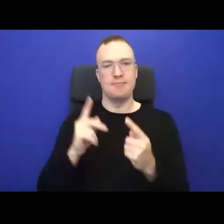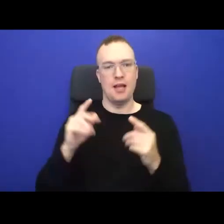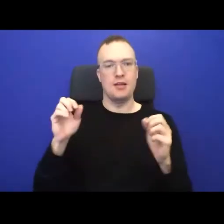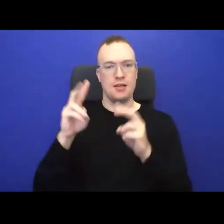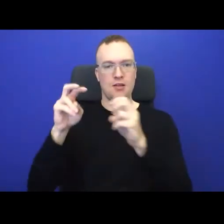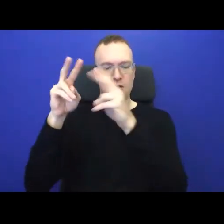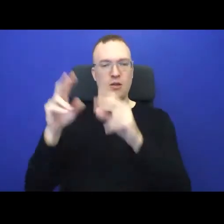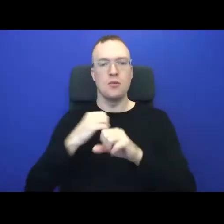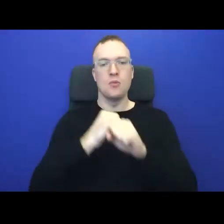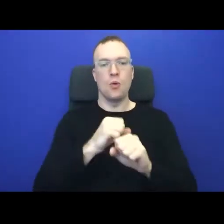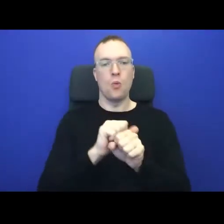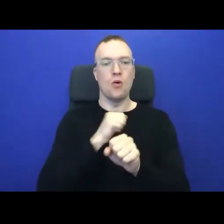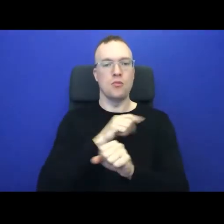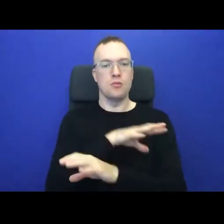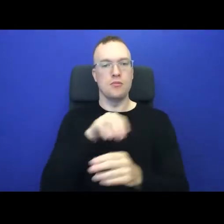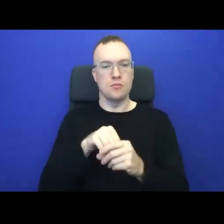doing around that.